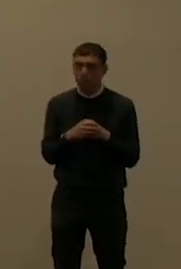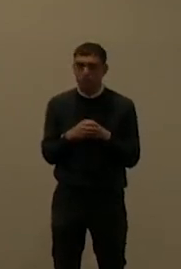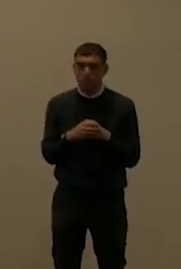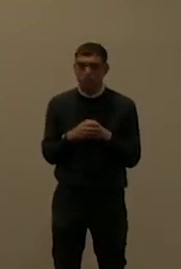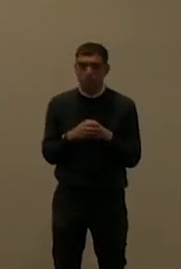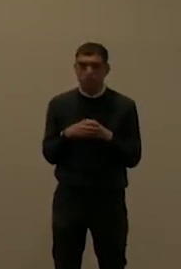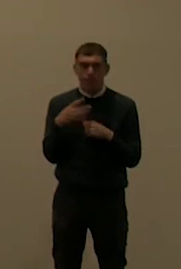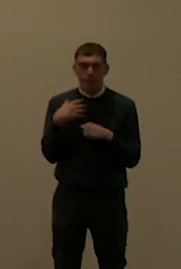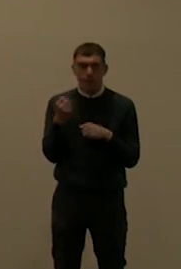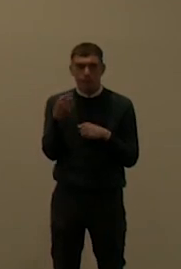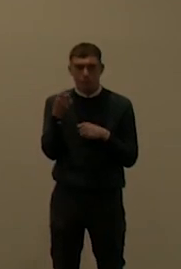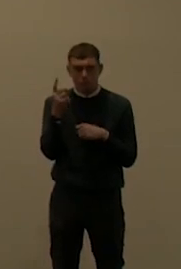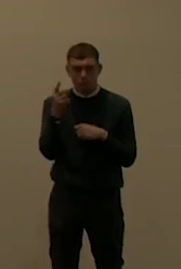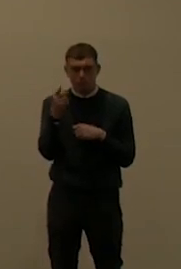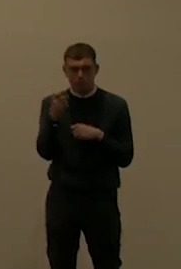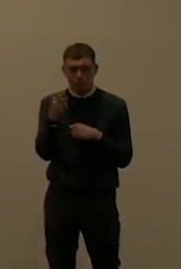Anything else?